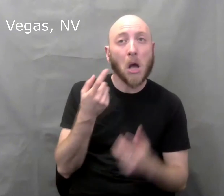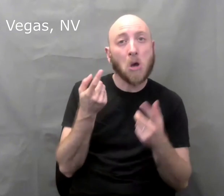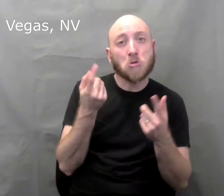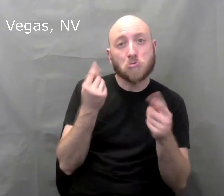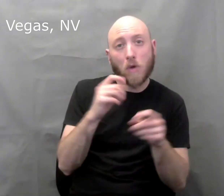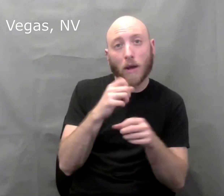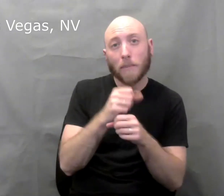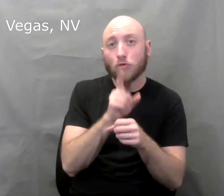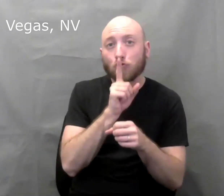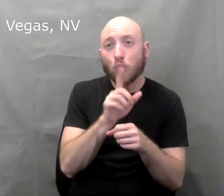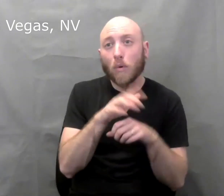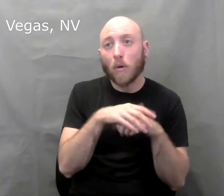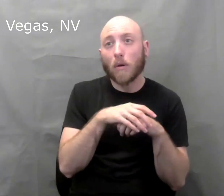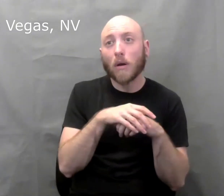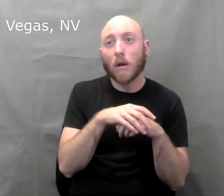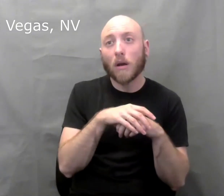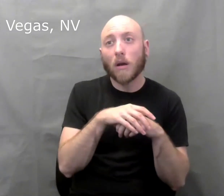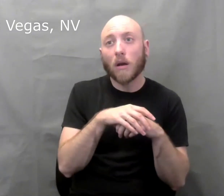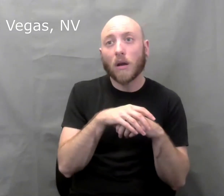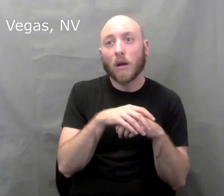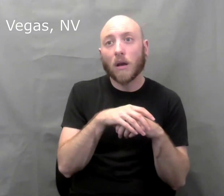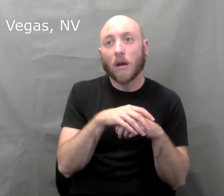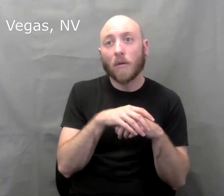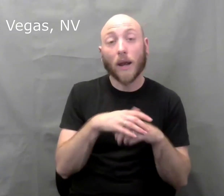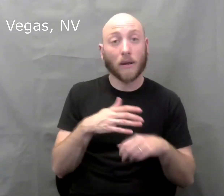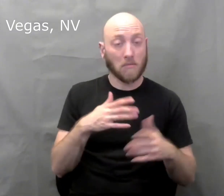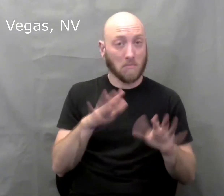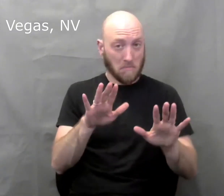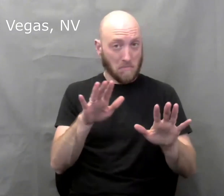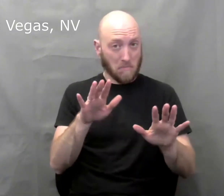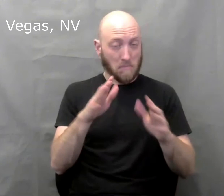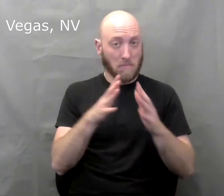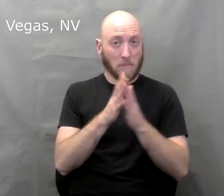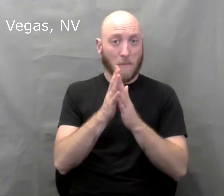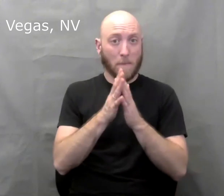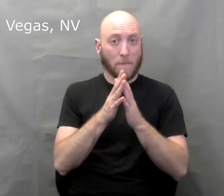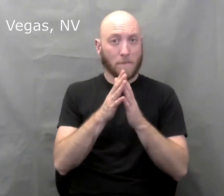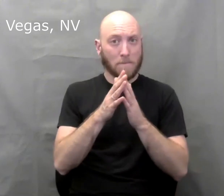everything that I've done that can affect other people, that I'm taking responsibility for that.